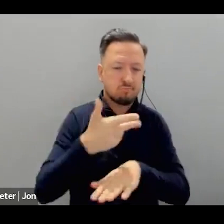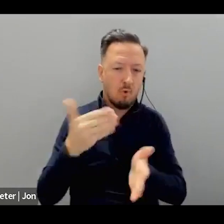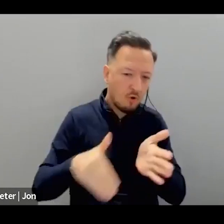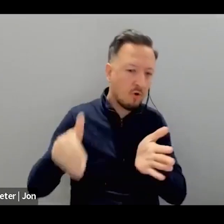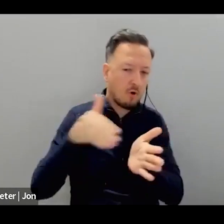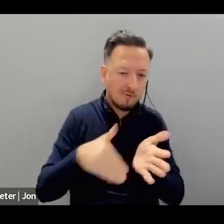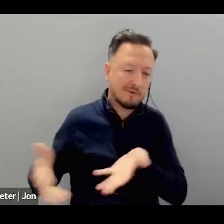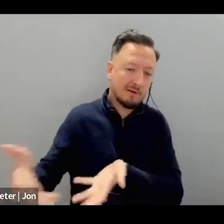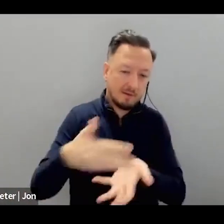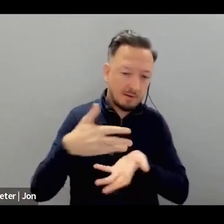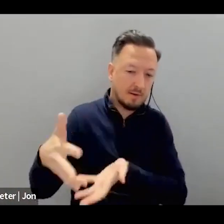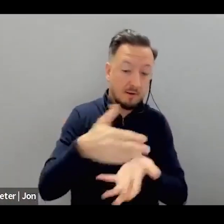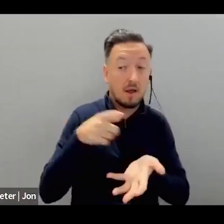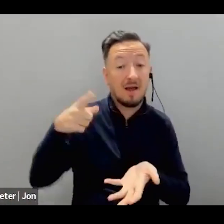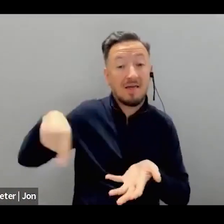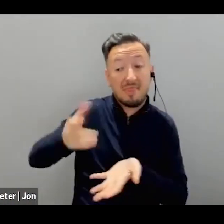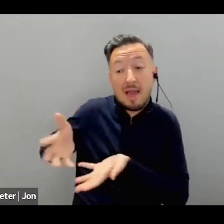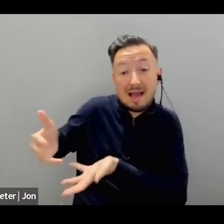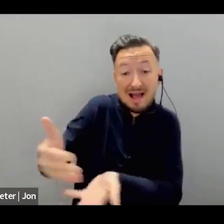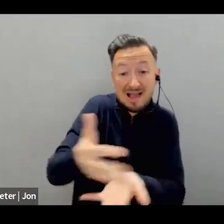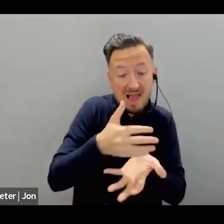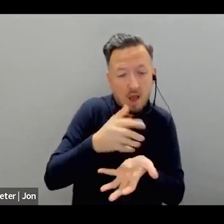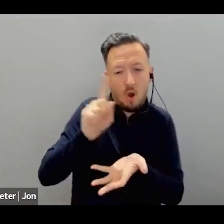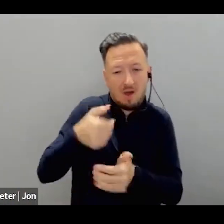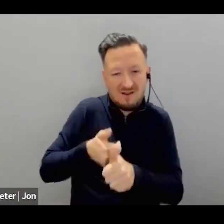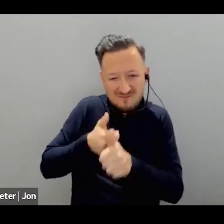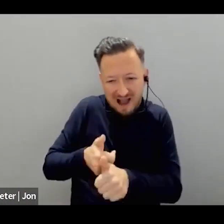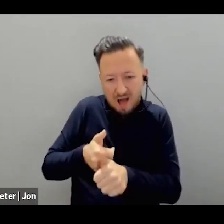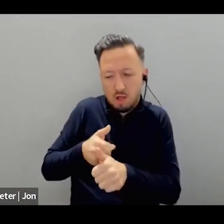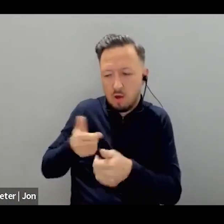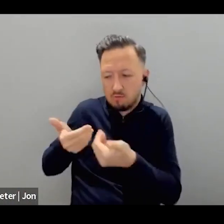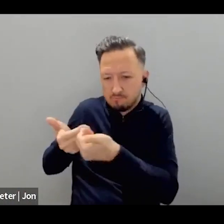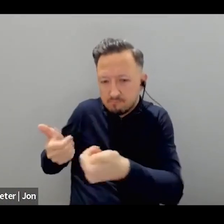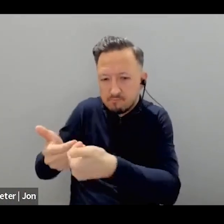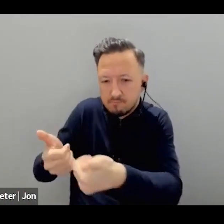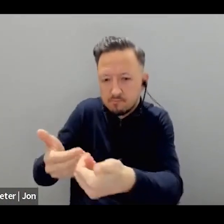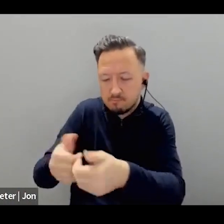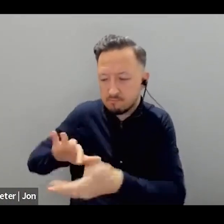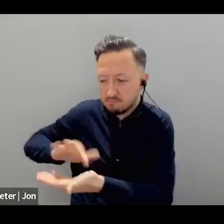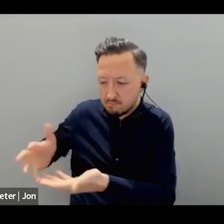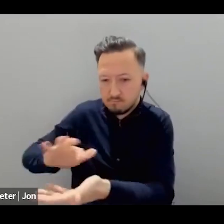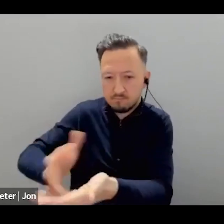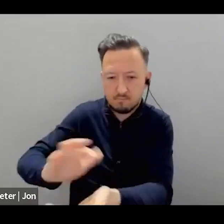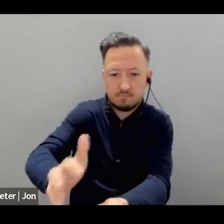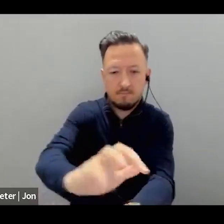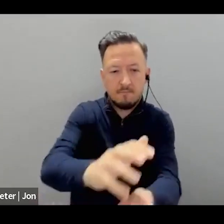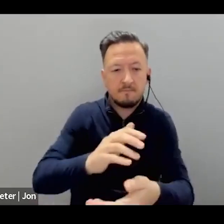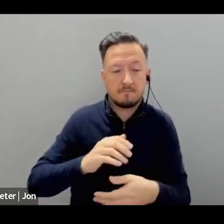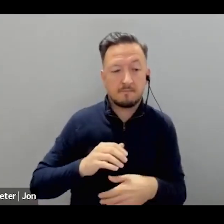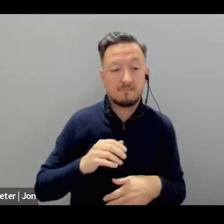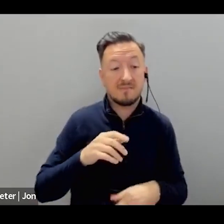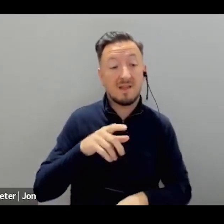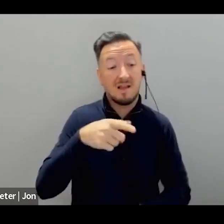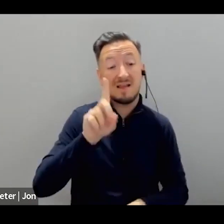only by sorted category or collect some debris at each home in the neighborhood. Debris pickup is not like trash